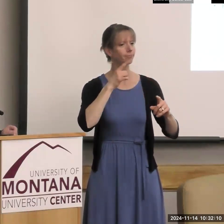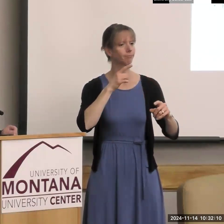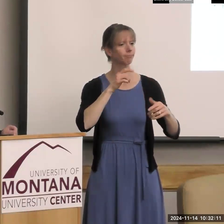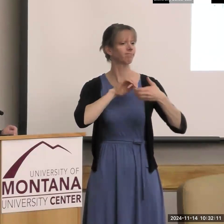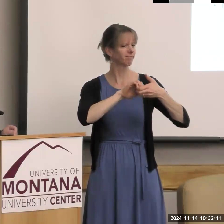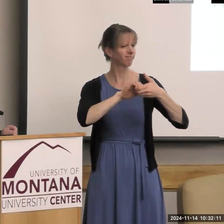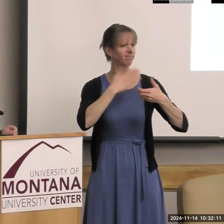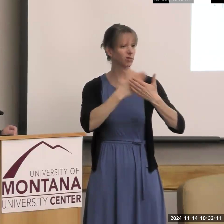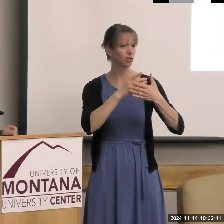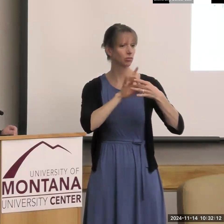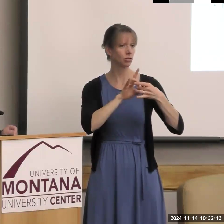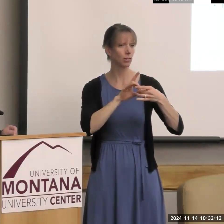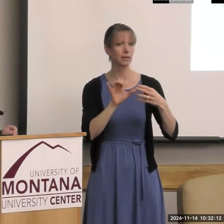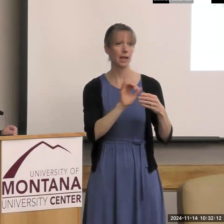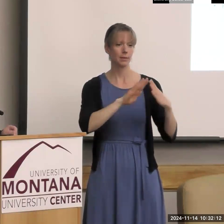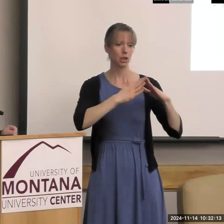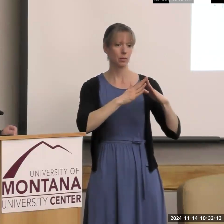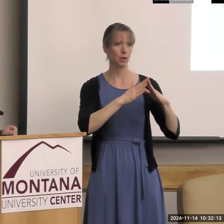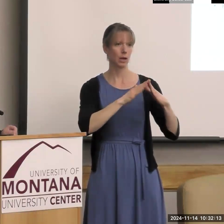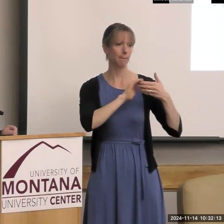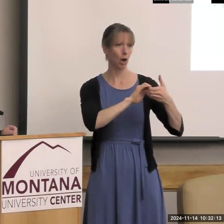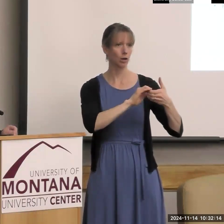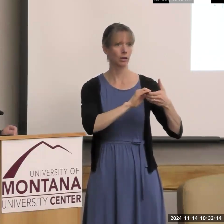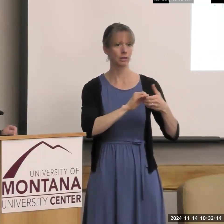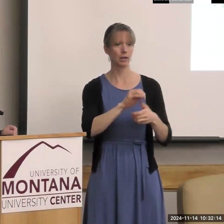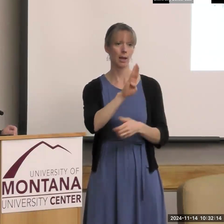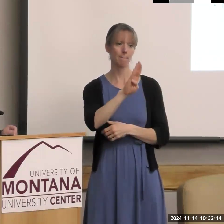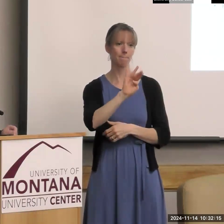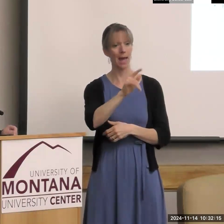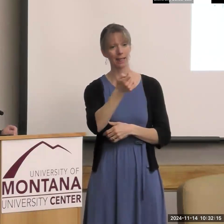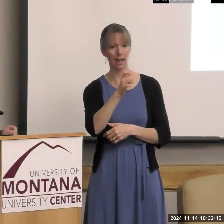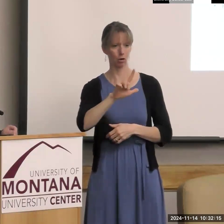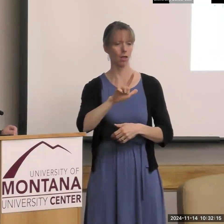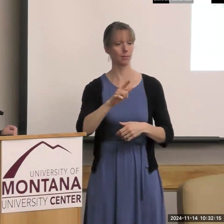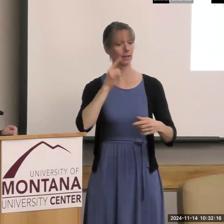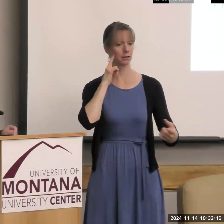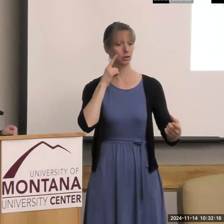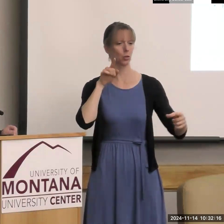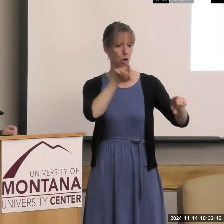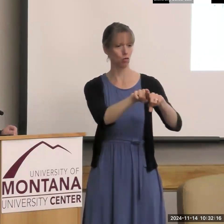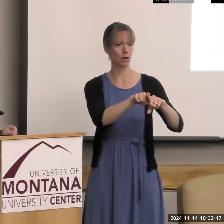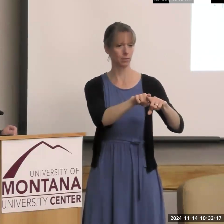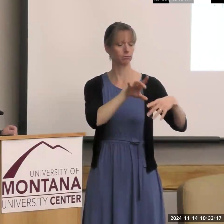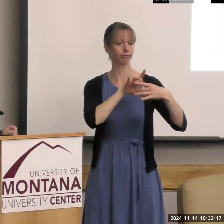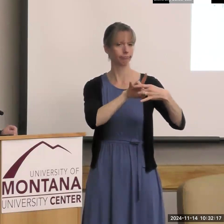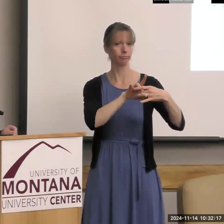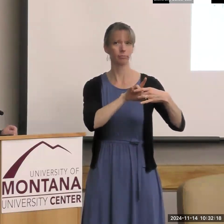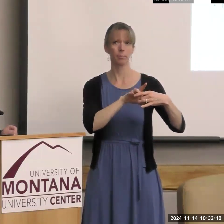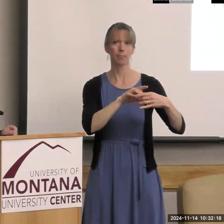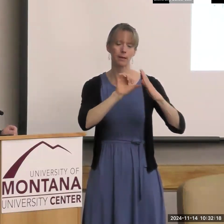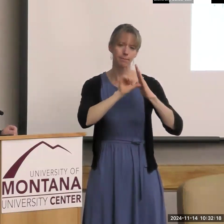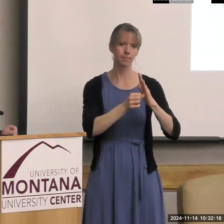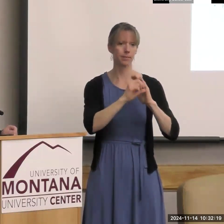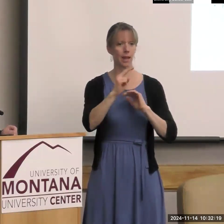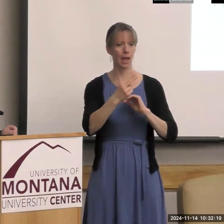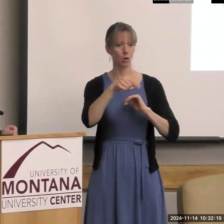conversation we had yesterday with community partners. It's bilateral, it's transactional. We need to, and I keep impressing on the headquarters